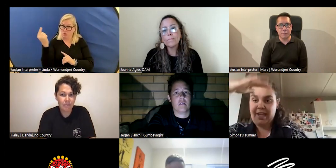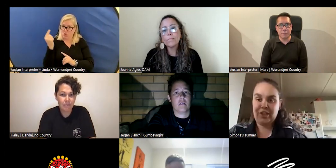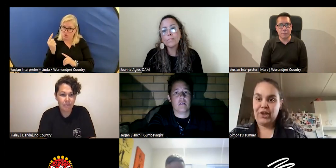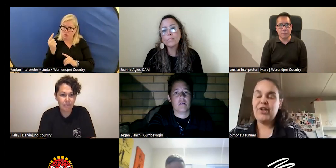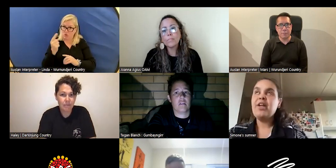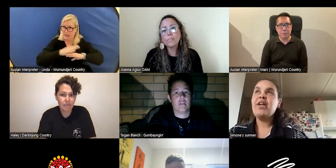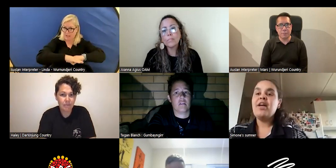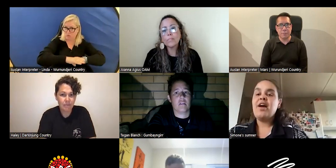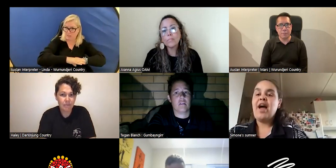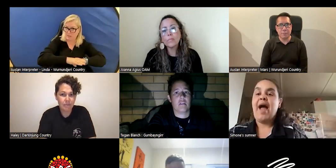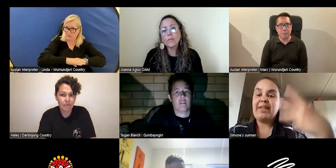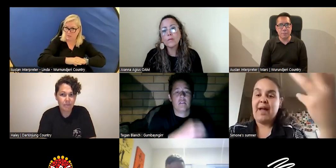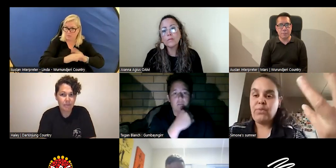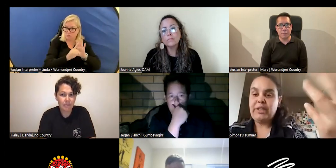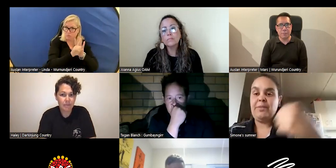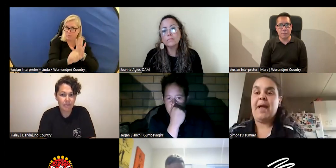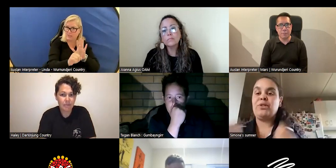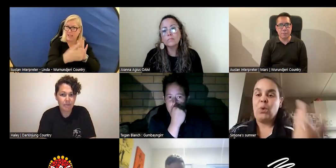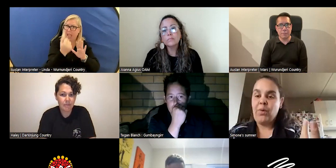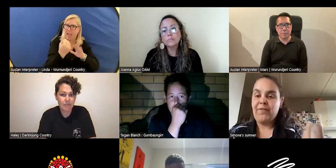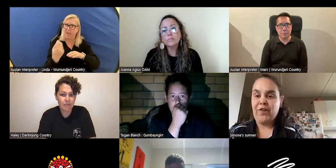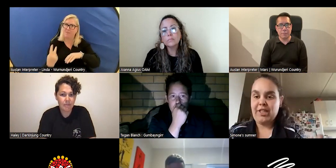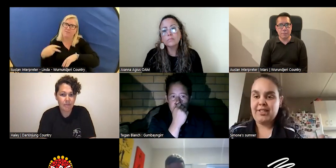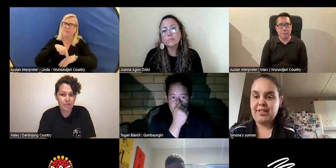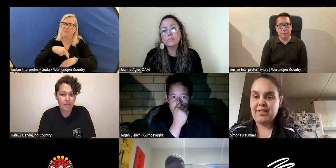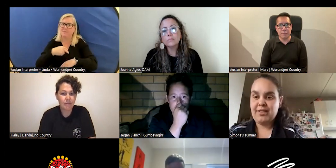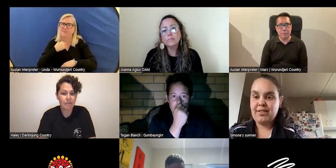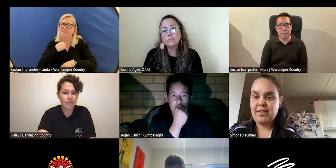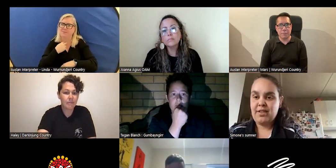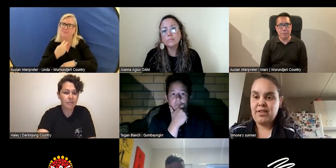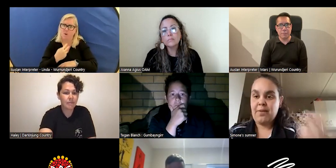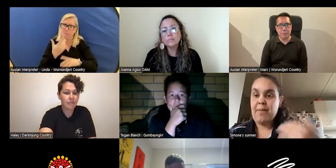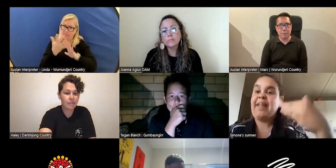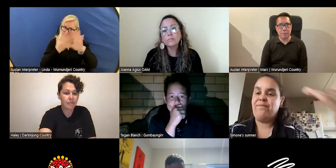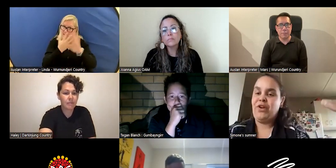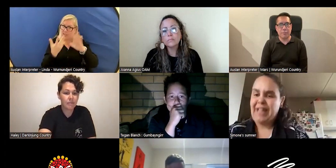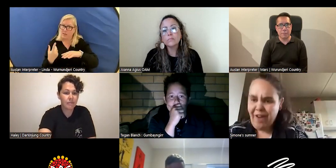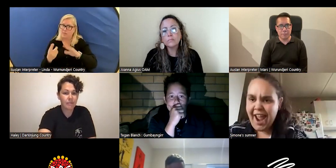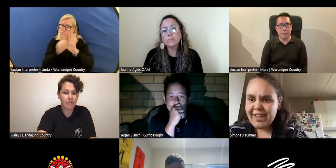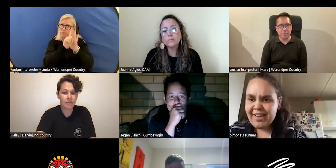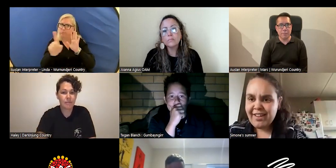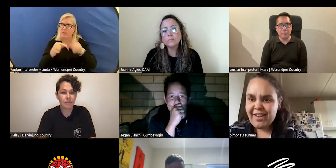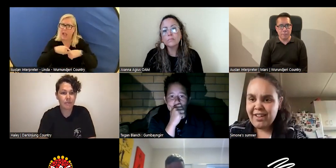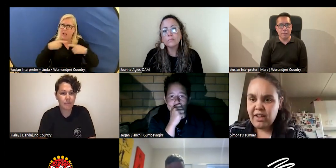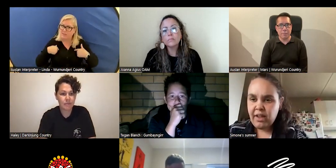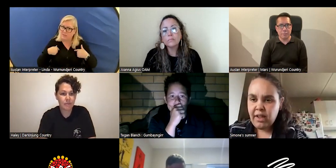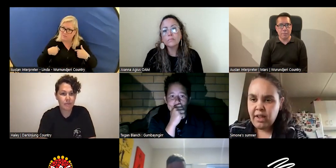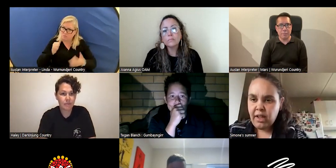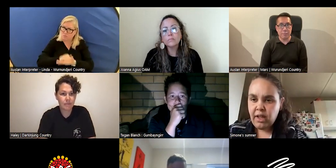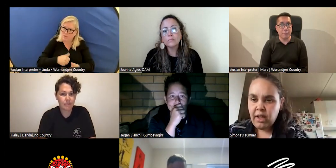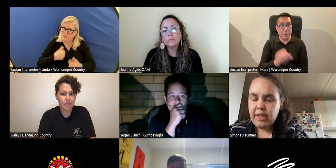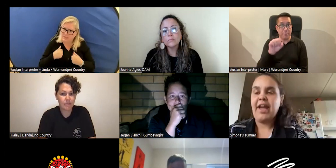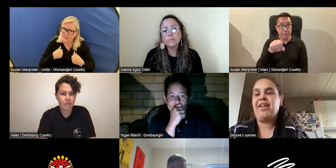country, having that voice to be able to talk for us. Yeah. To make that vote, is that right?